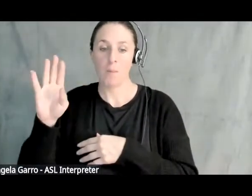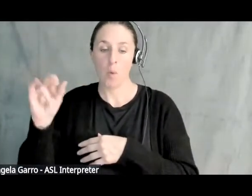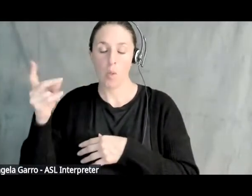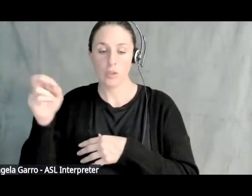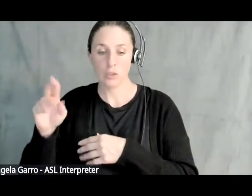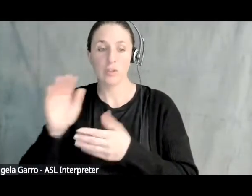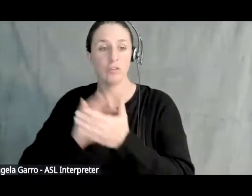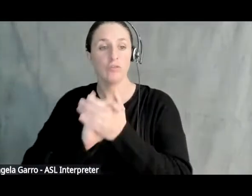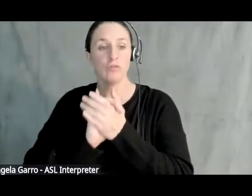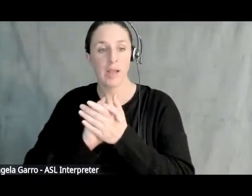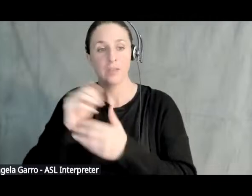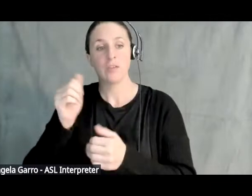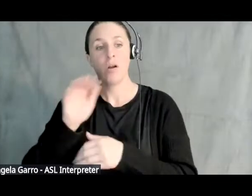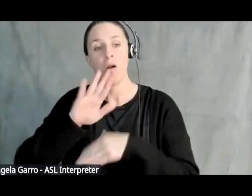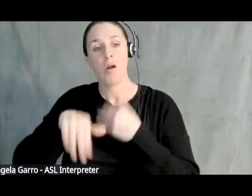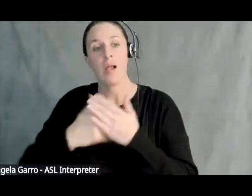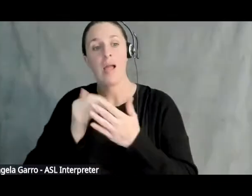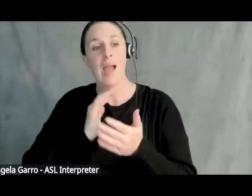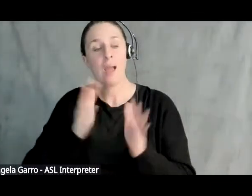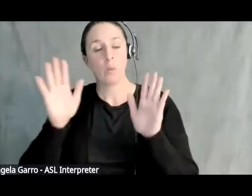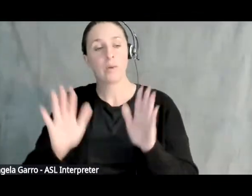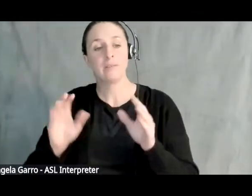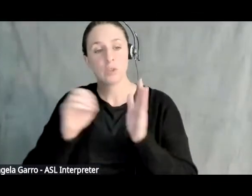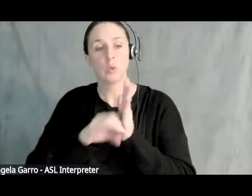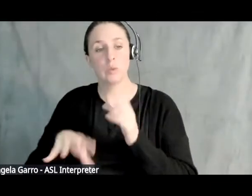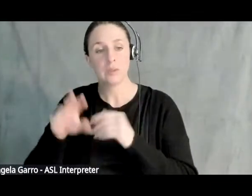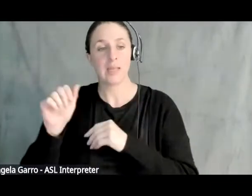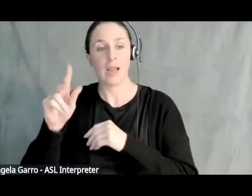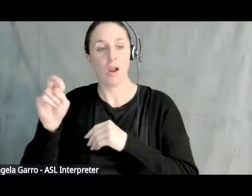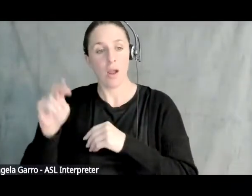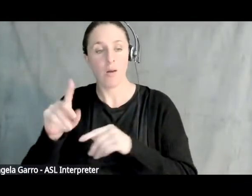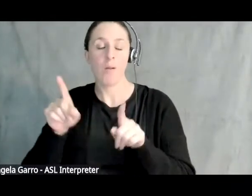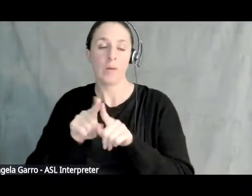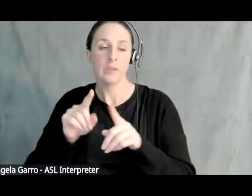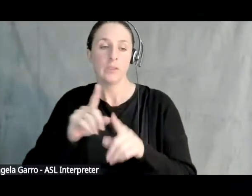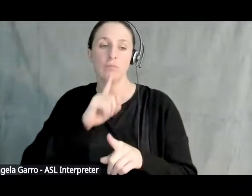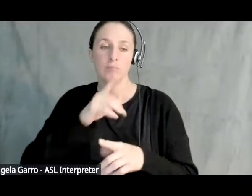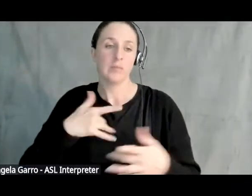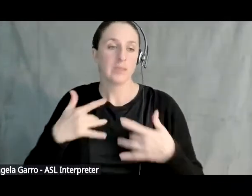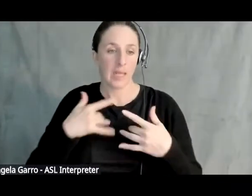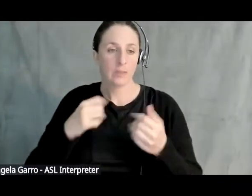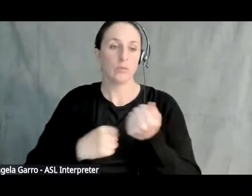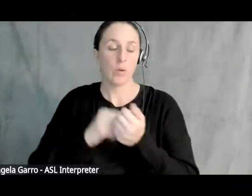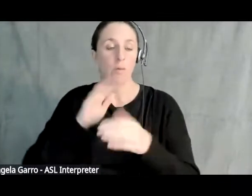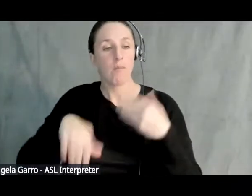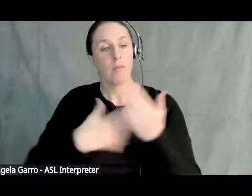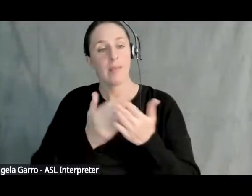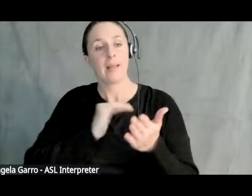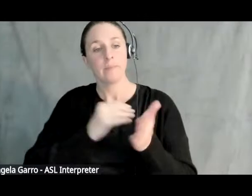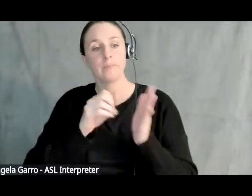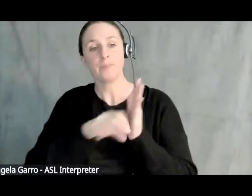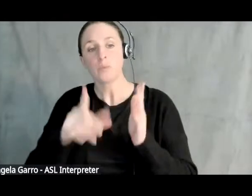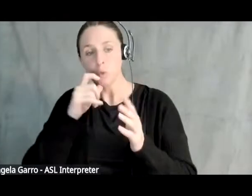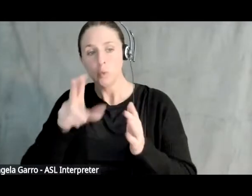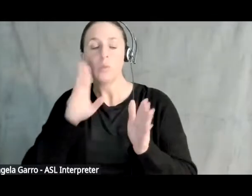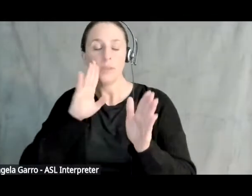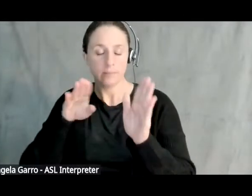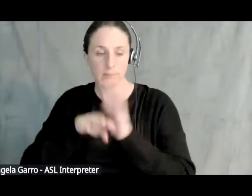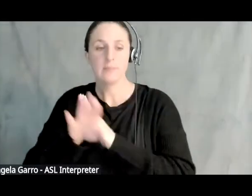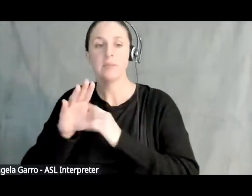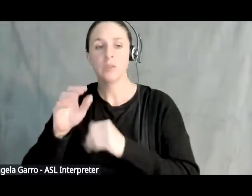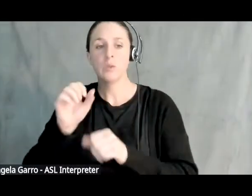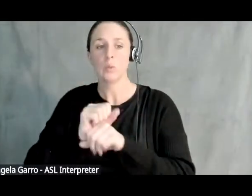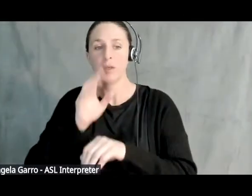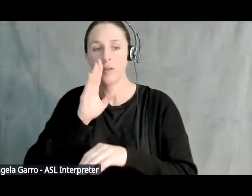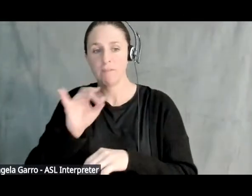students at Aragon. And of course, we're also super excited to support all of our students who will be entering the workforce directly,